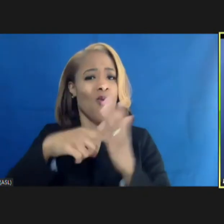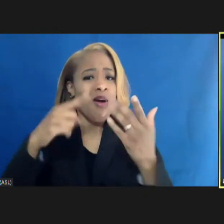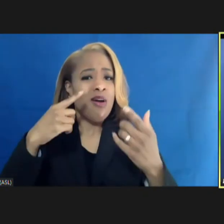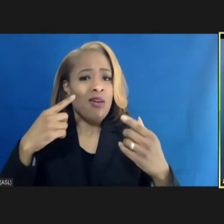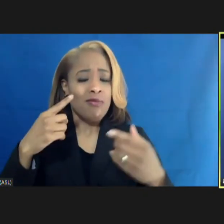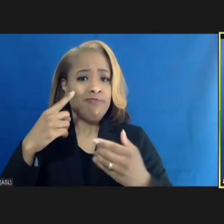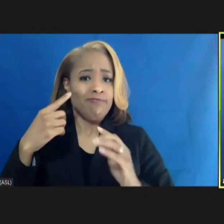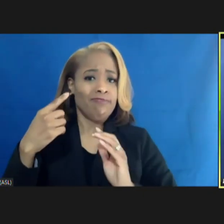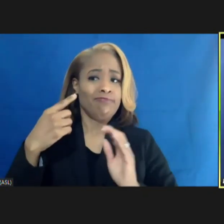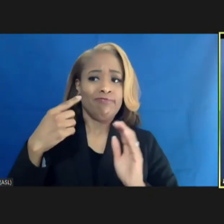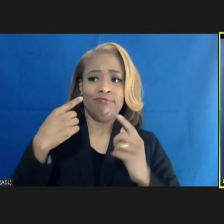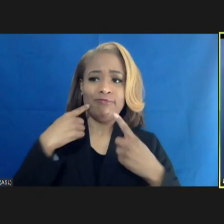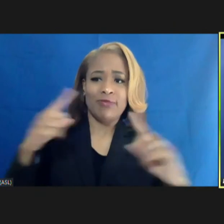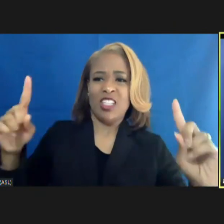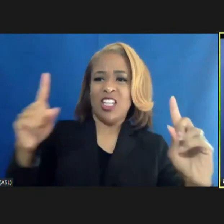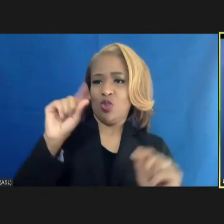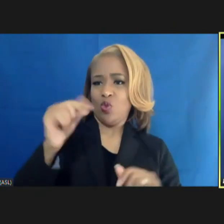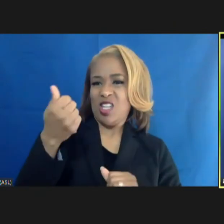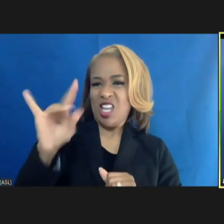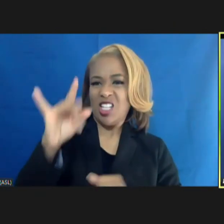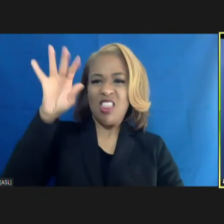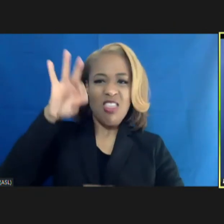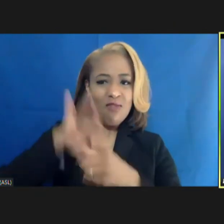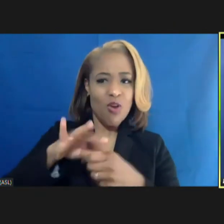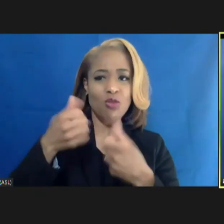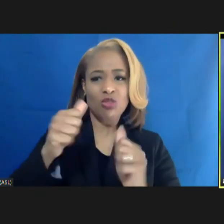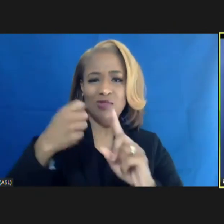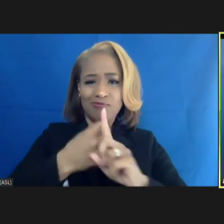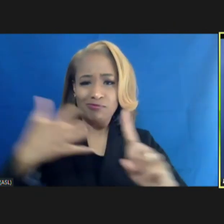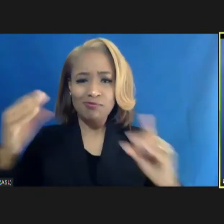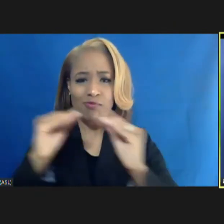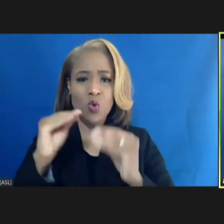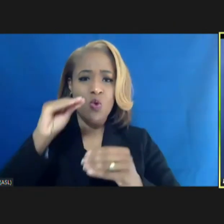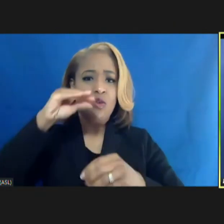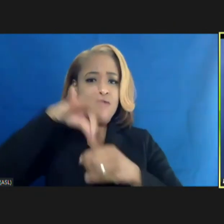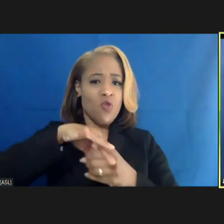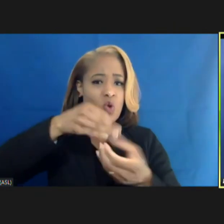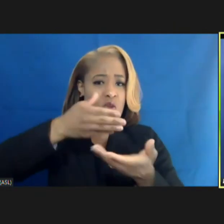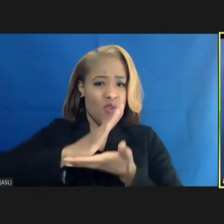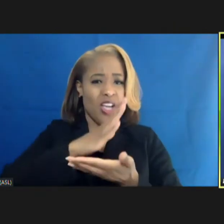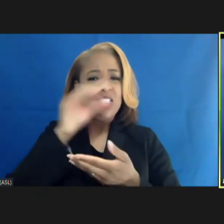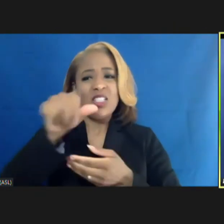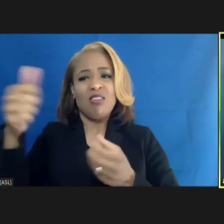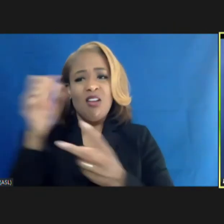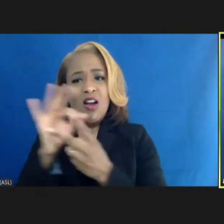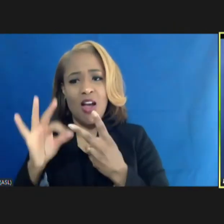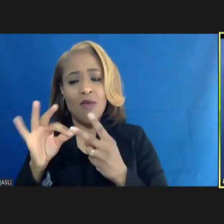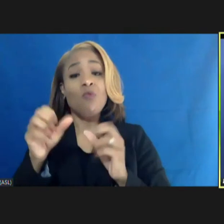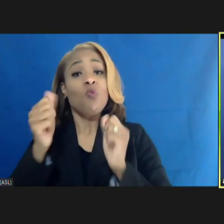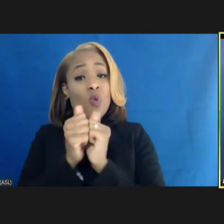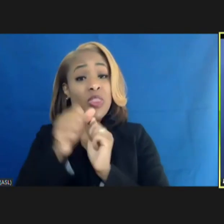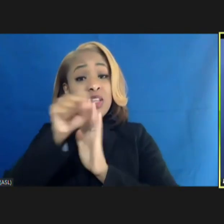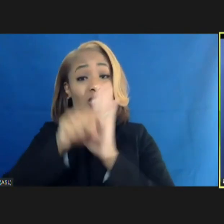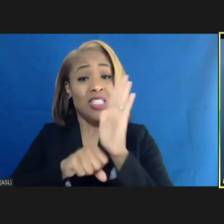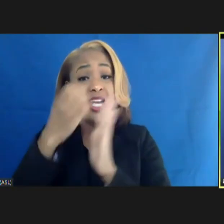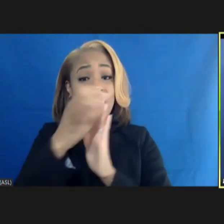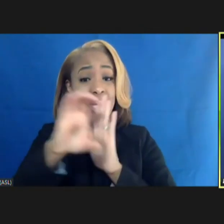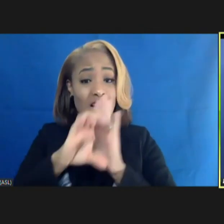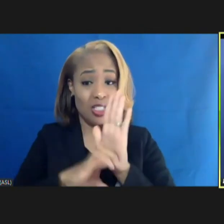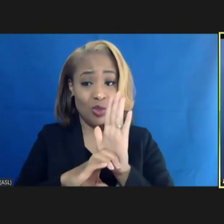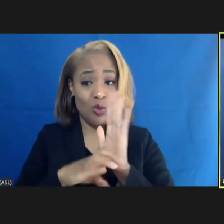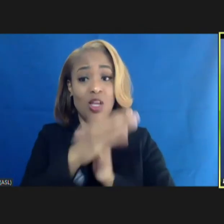when they voted overwhelmingly to enshrine expanded voting rights and options in our state constitution, and again in